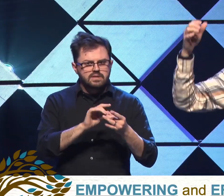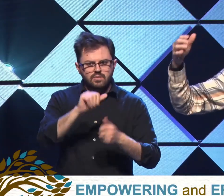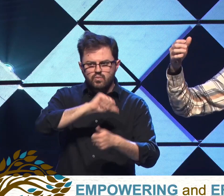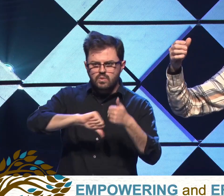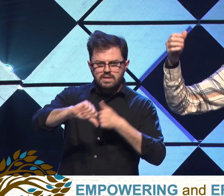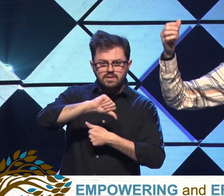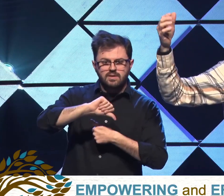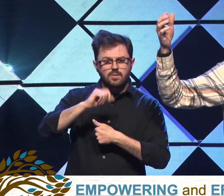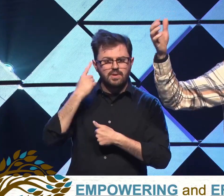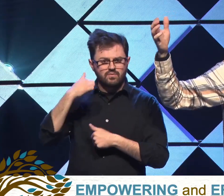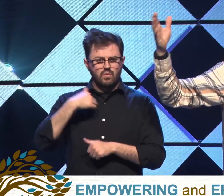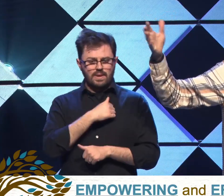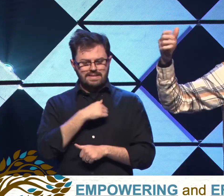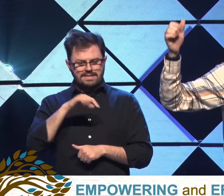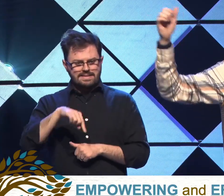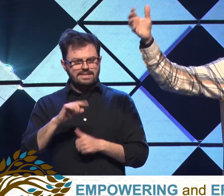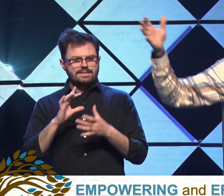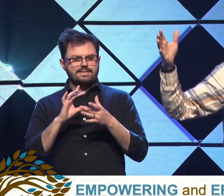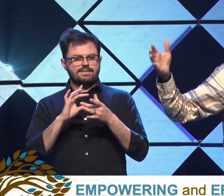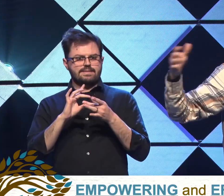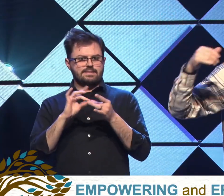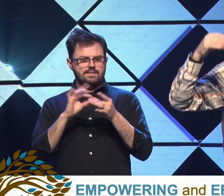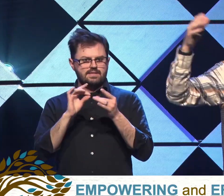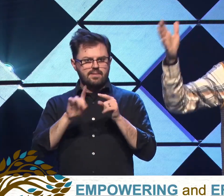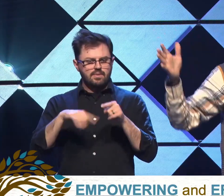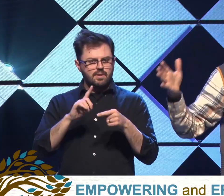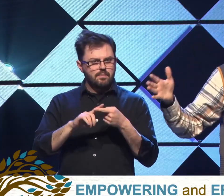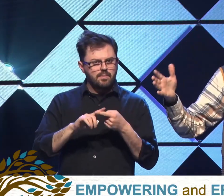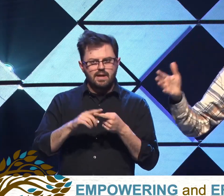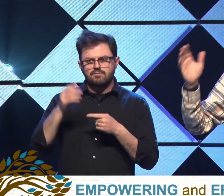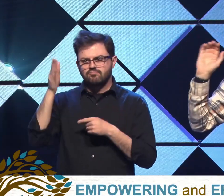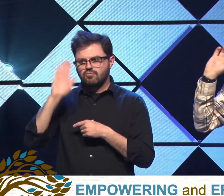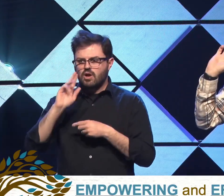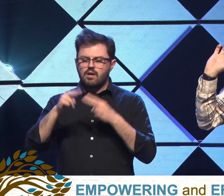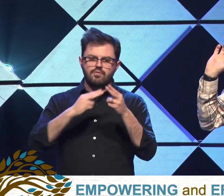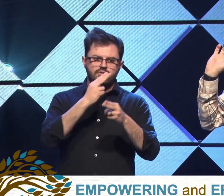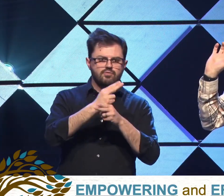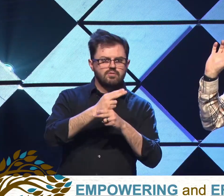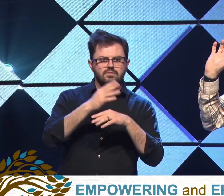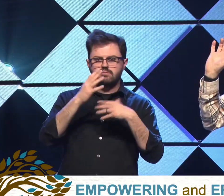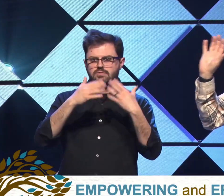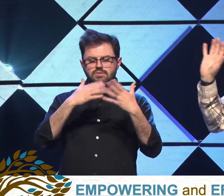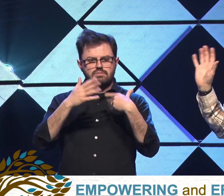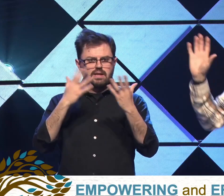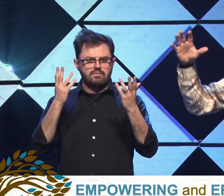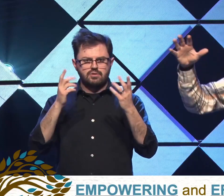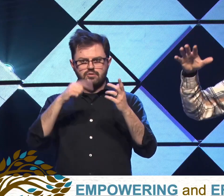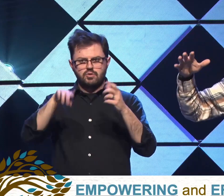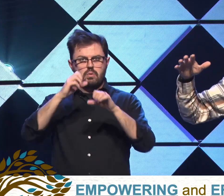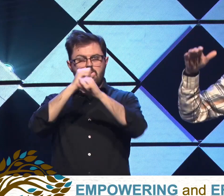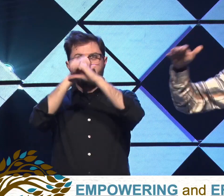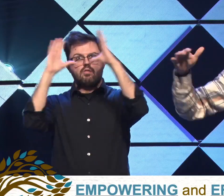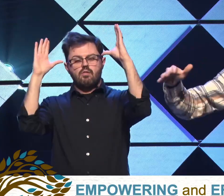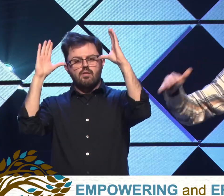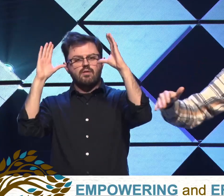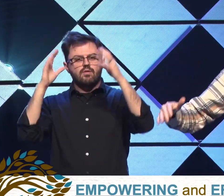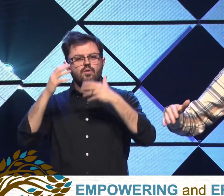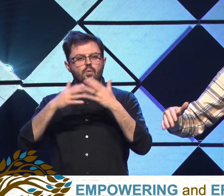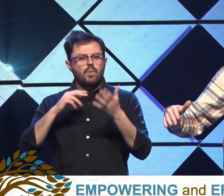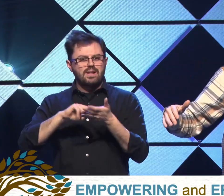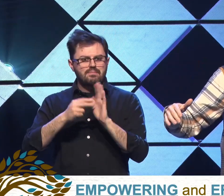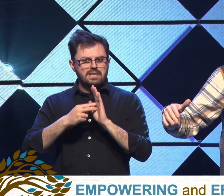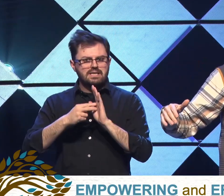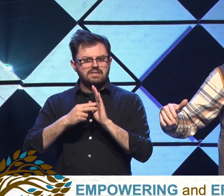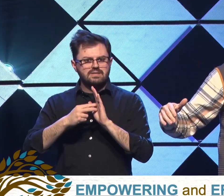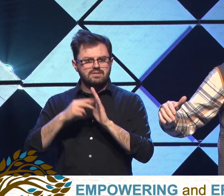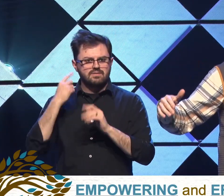what God, the universe, the wholeness, the fullness of being, whatever word you like to use, what it means for us, and that is that everyone